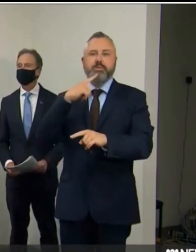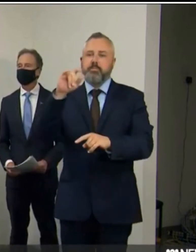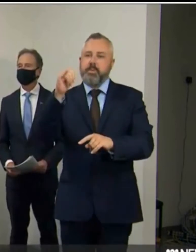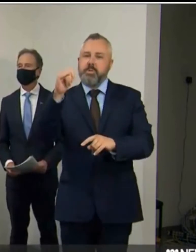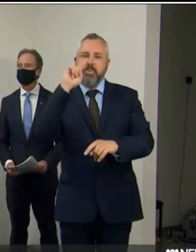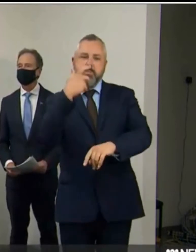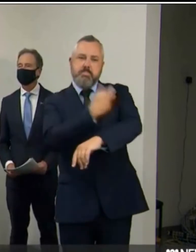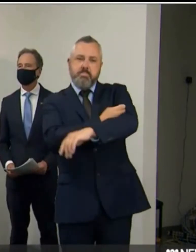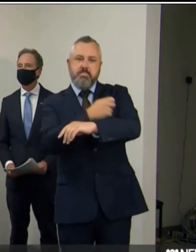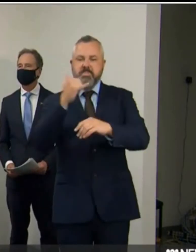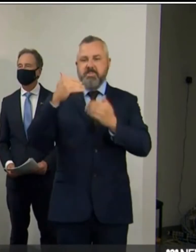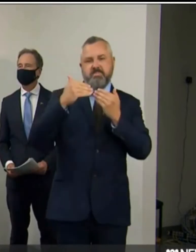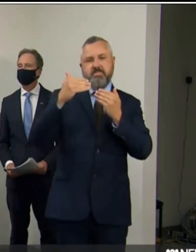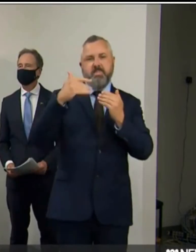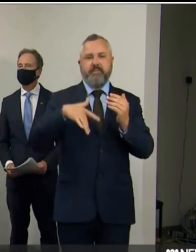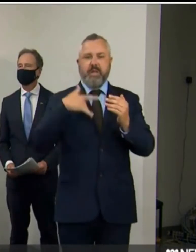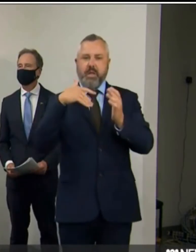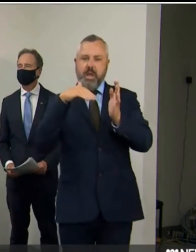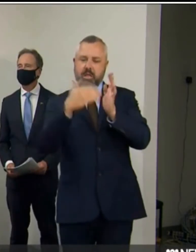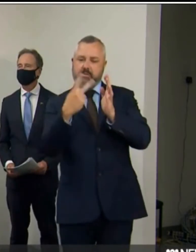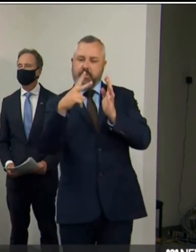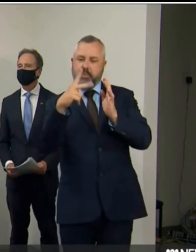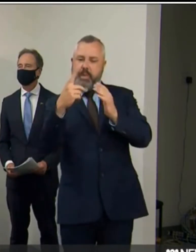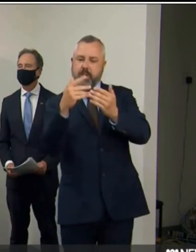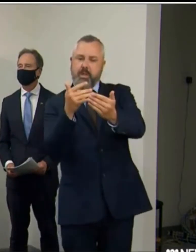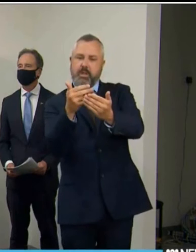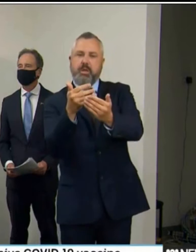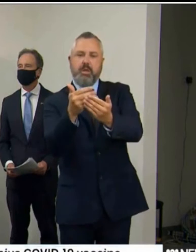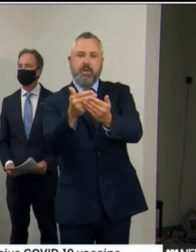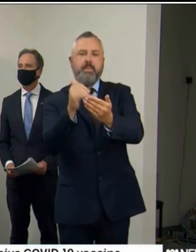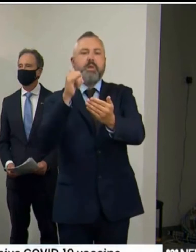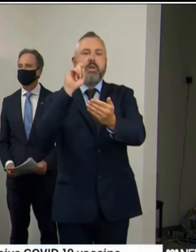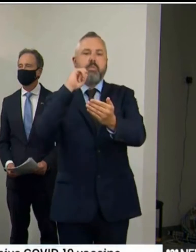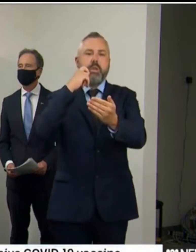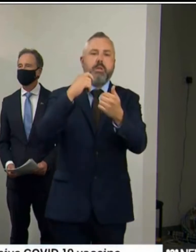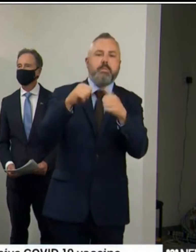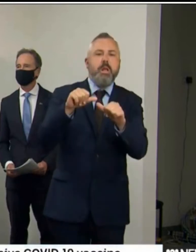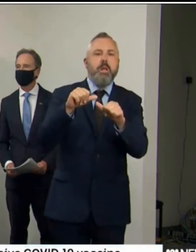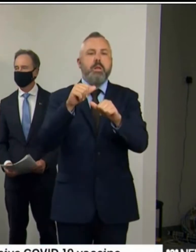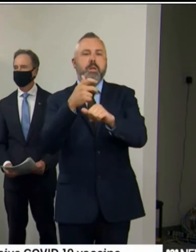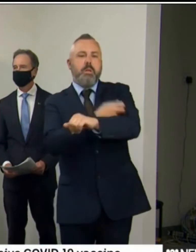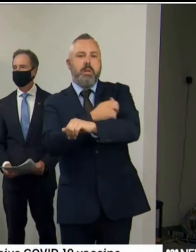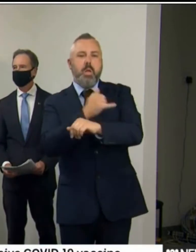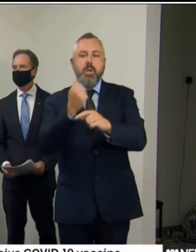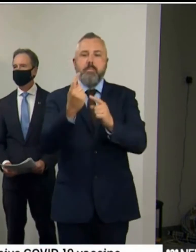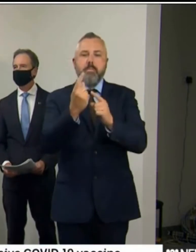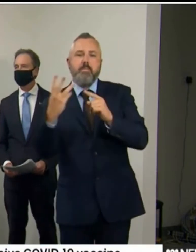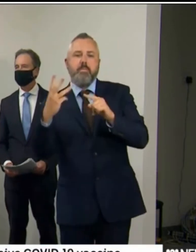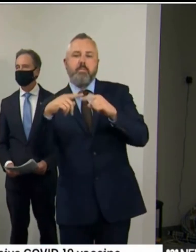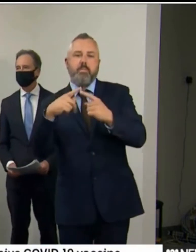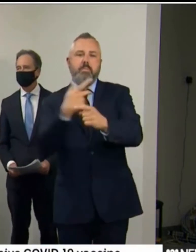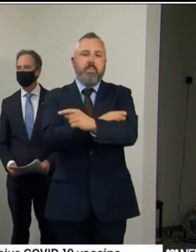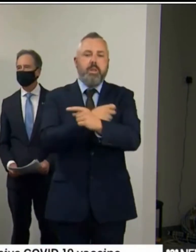end of 2021. We might get one or more of the 4 or 5 vaccines that were looking